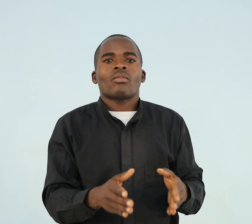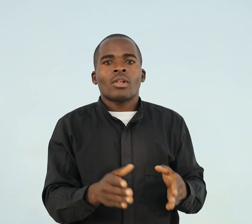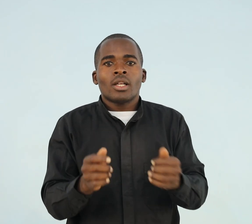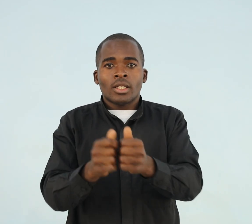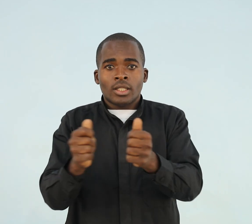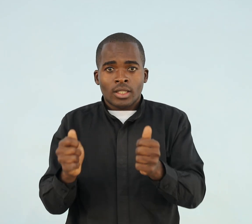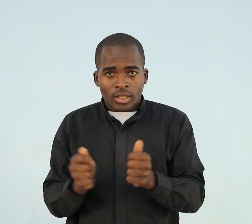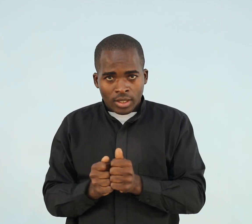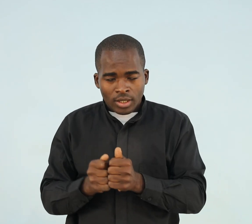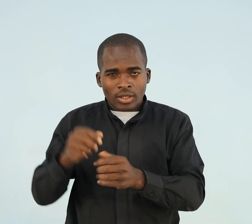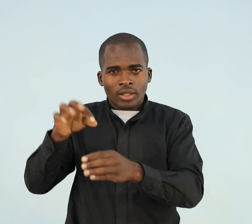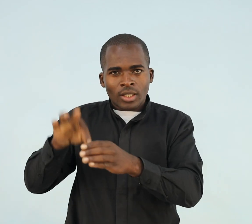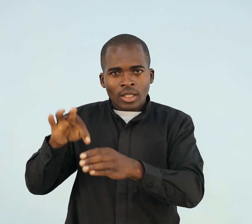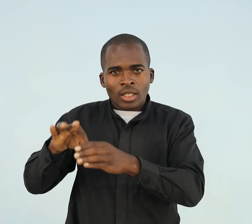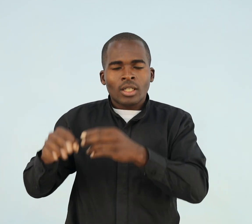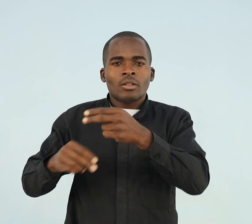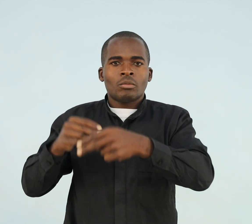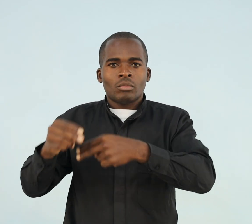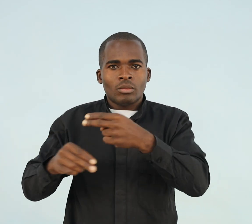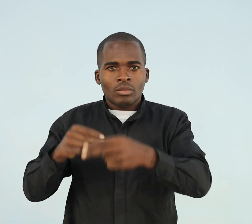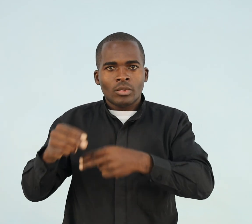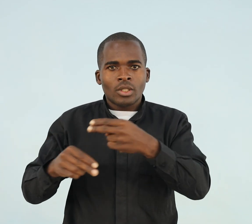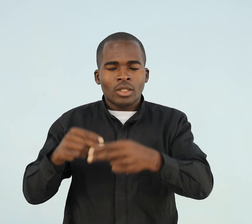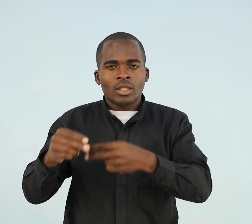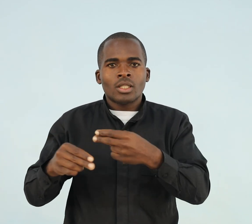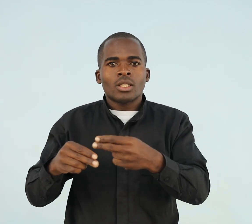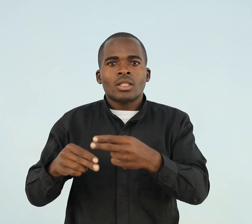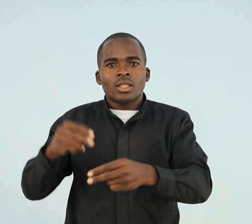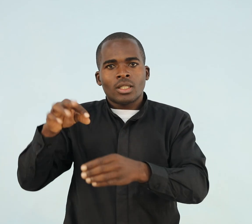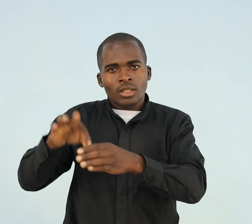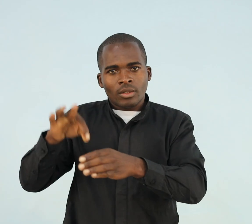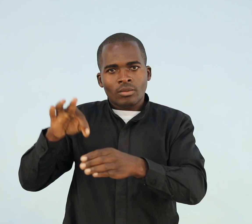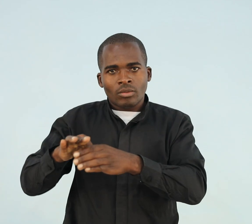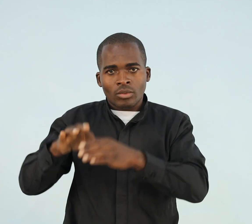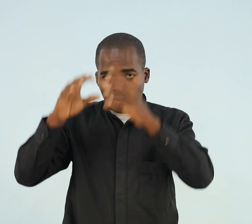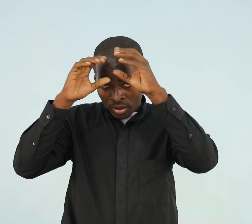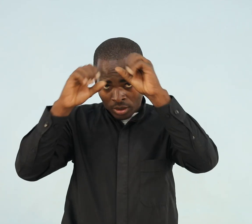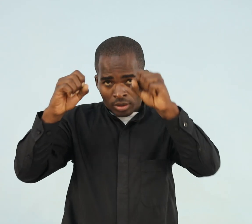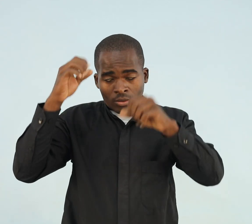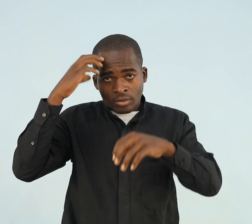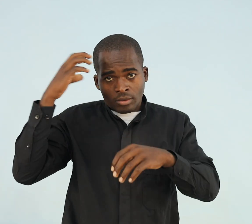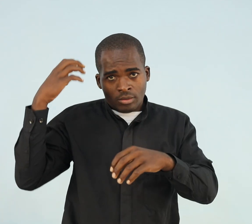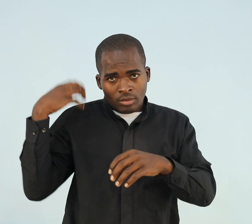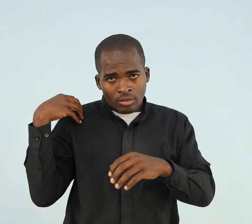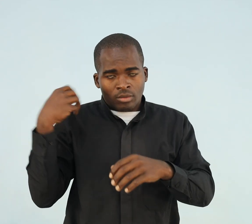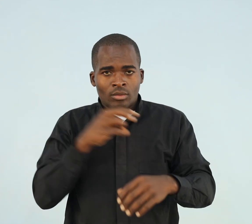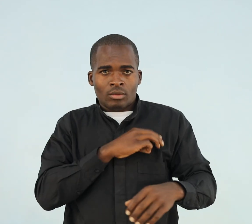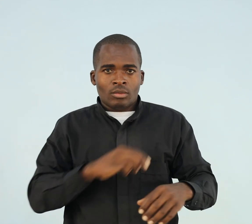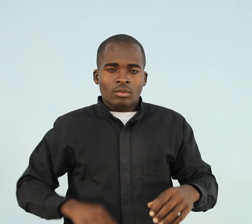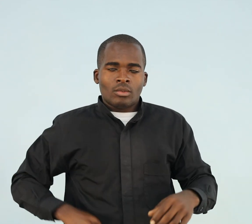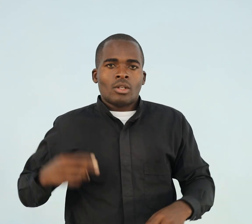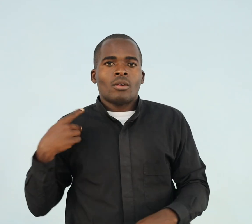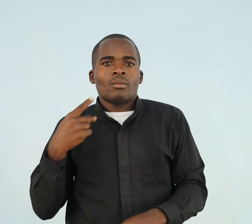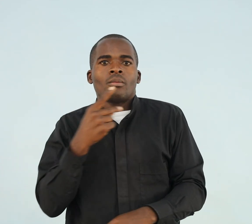election means elections to the office of President, Member of Parliament,